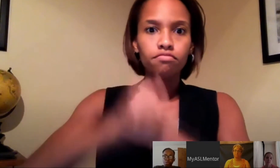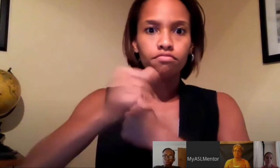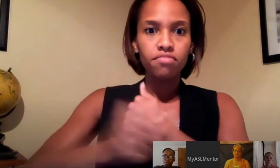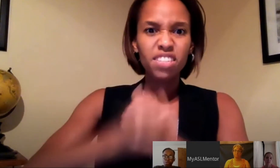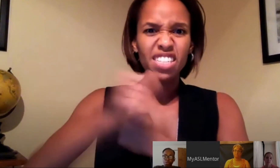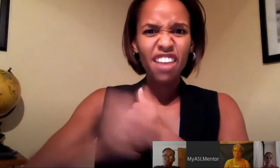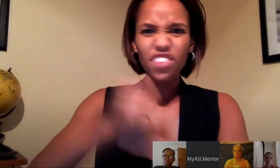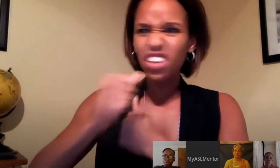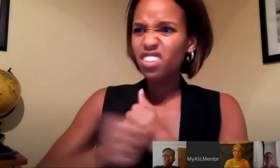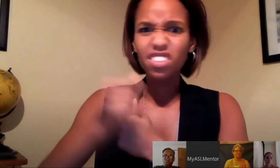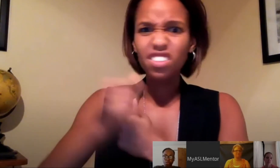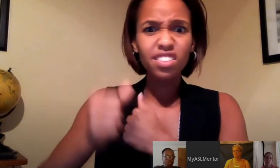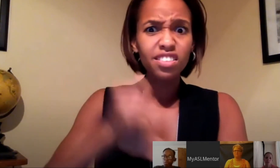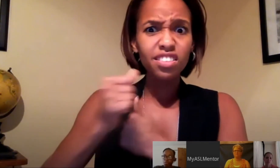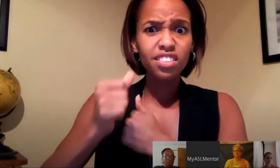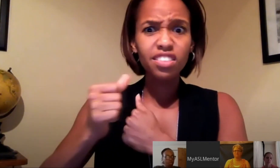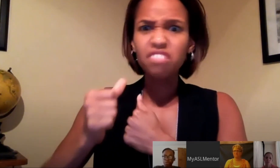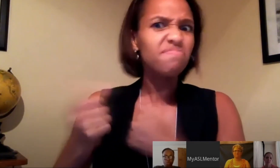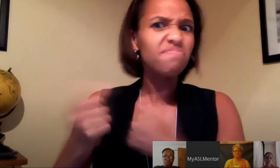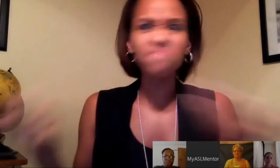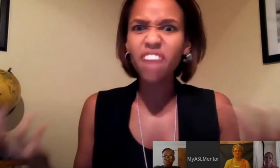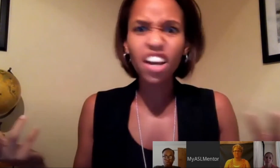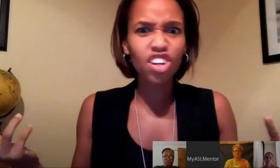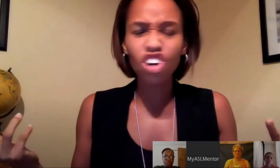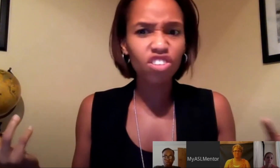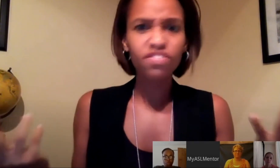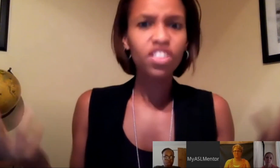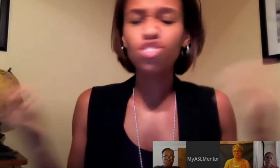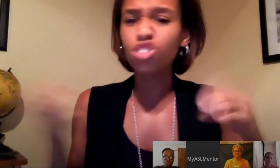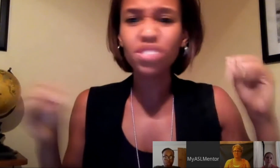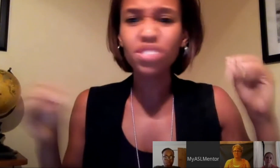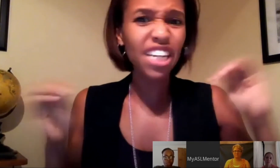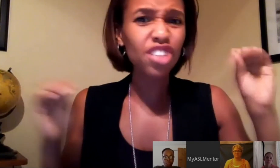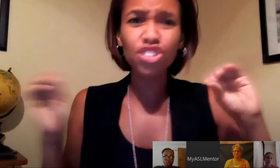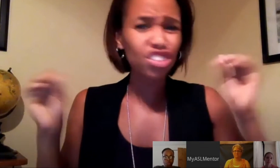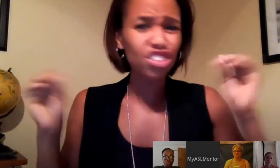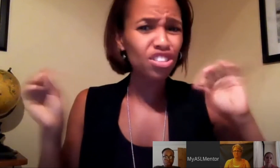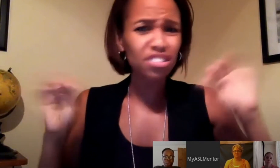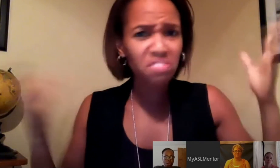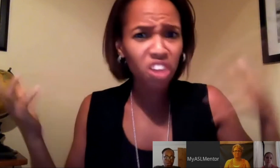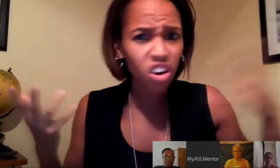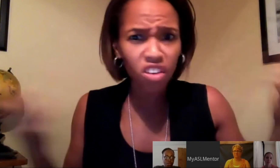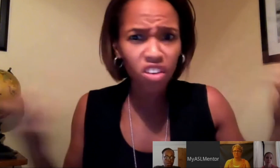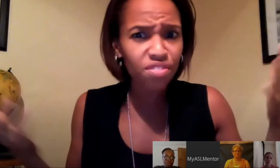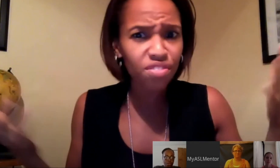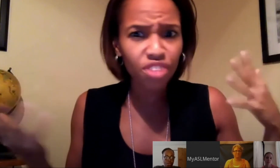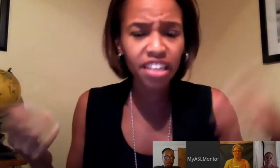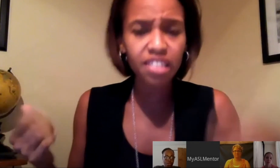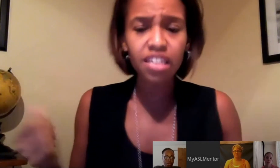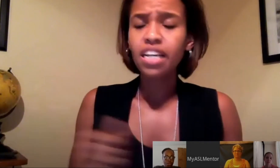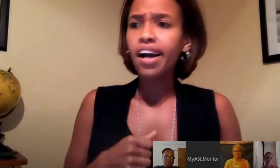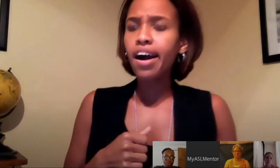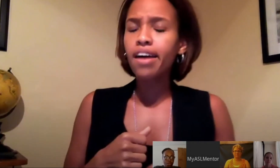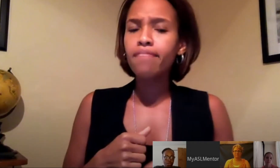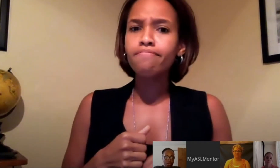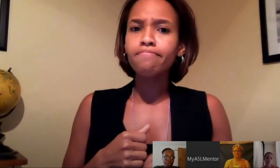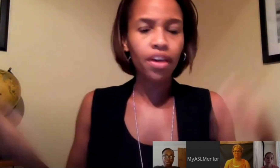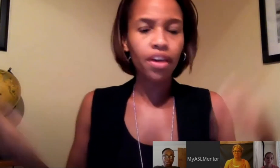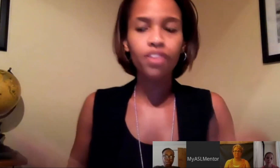does that fit? Not at all. There's no danger involved, right? So what do we do with